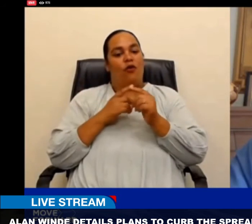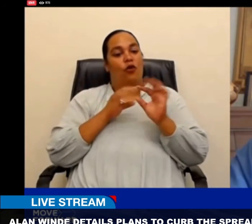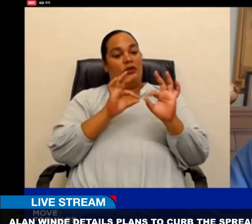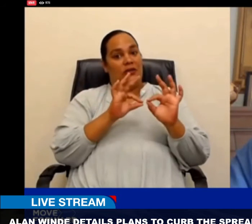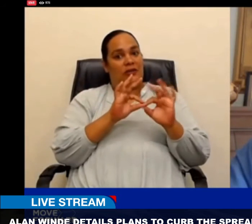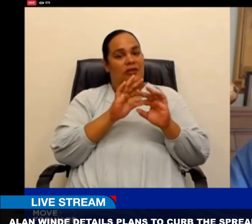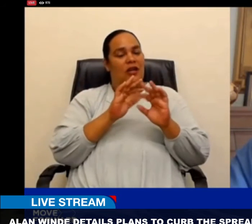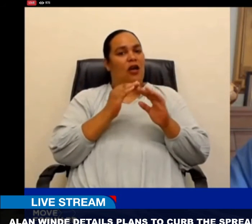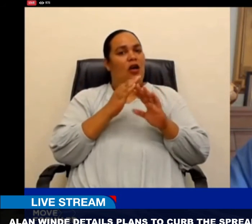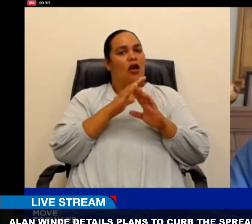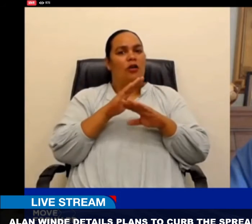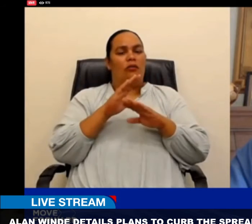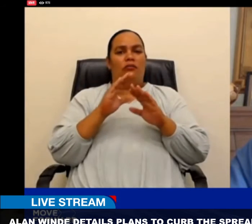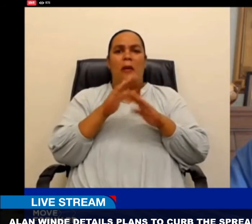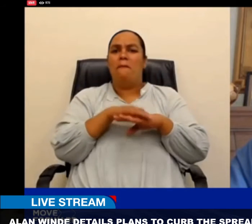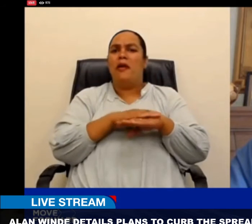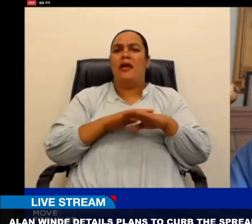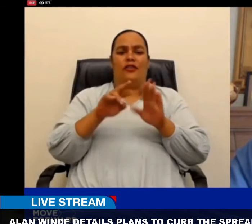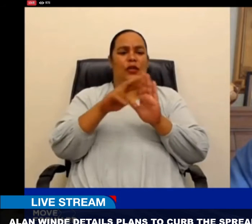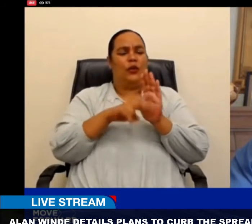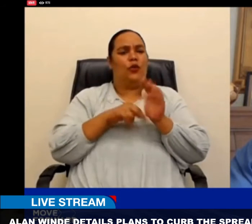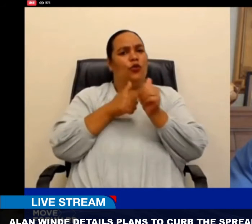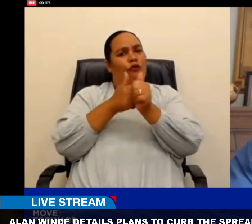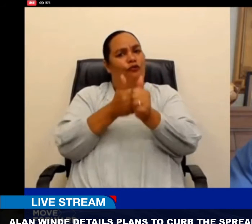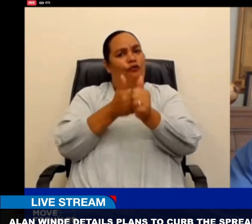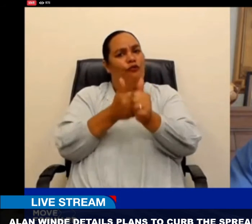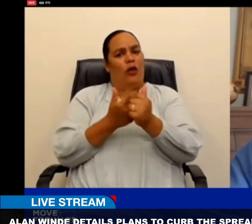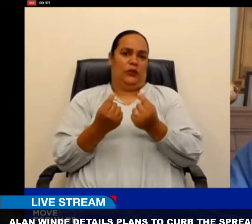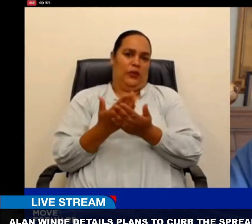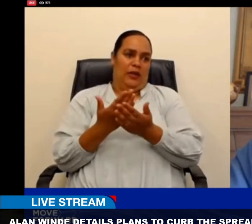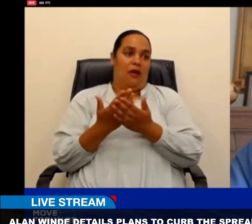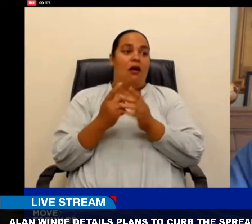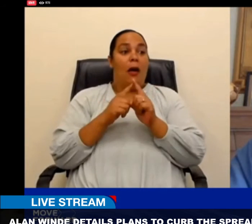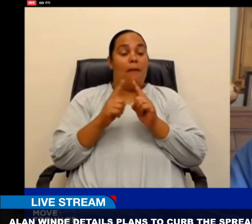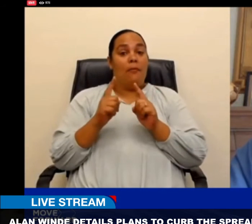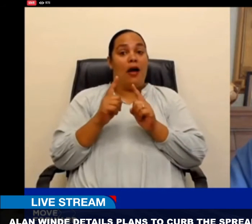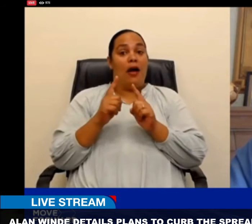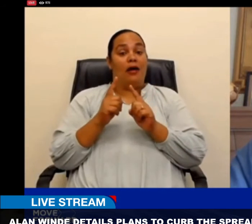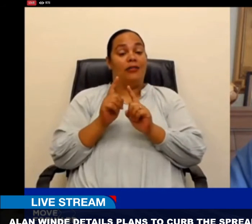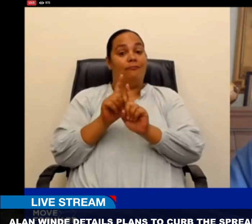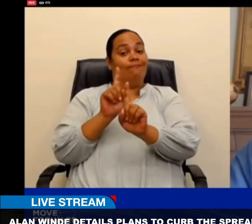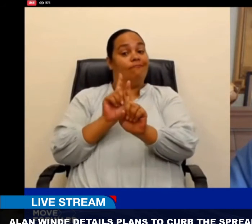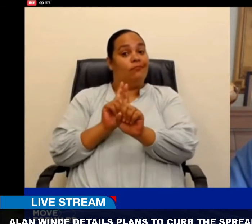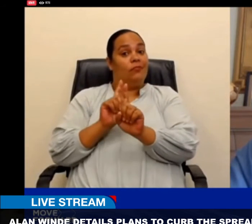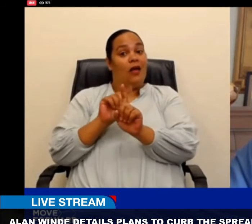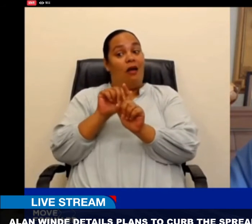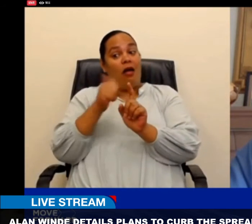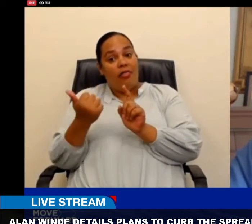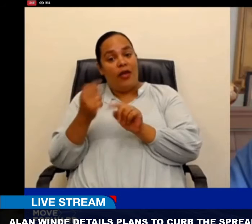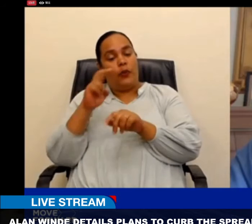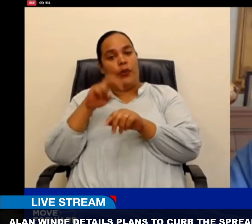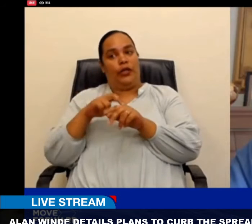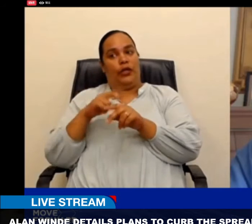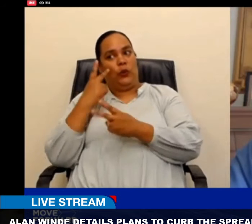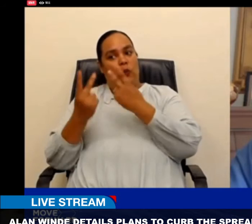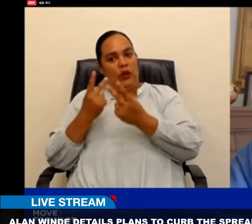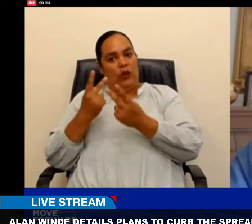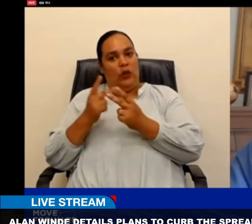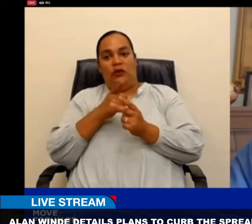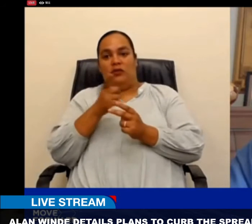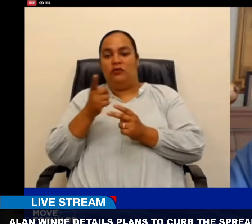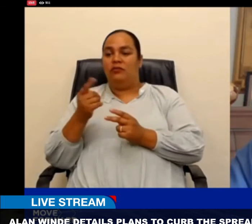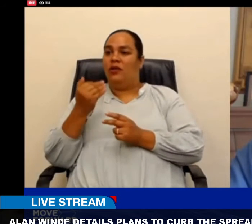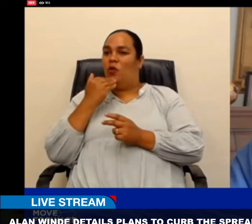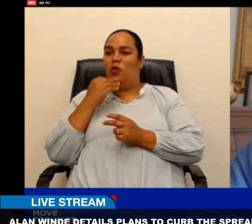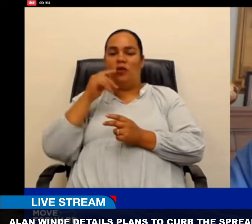and if we get that right, we know we've flattened the curve. But of course, on the back of that, we've also got to have a look at those that are not.